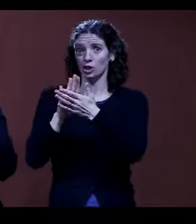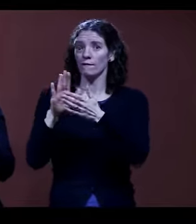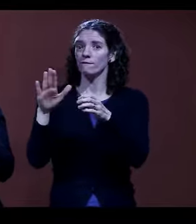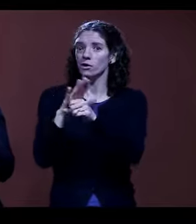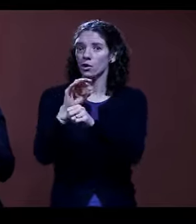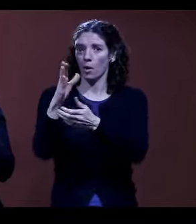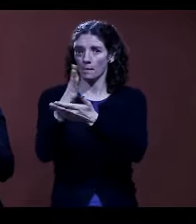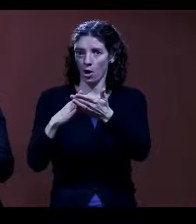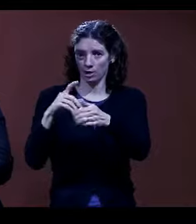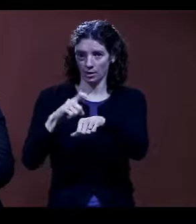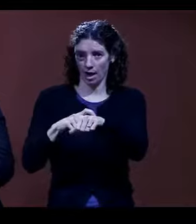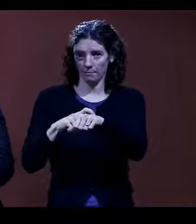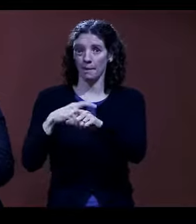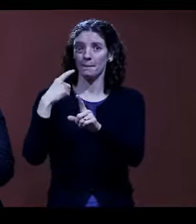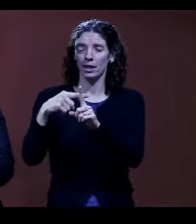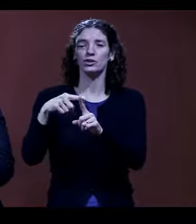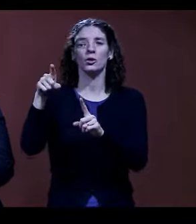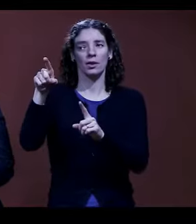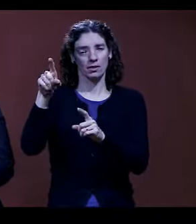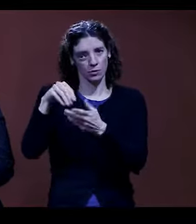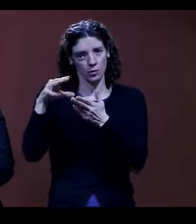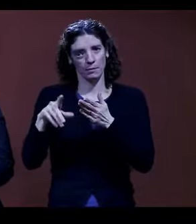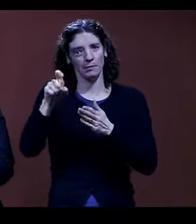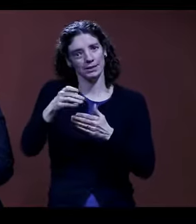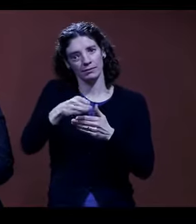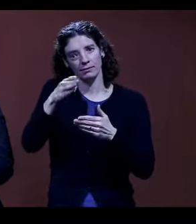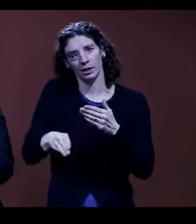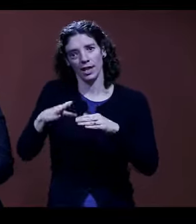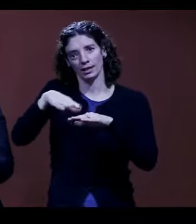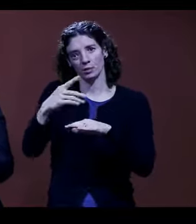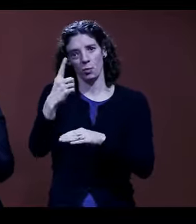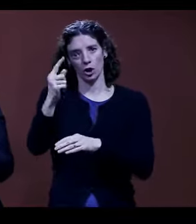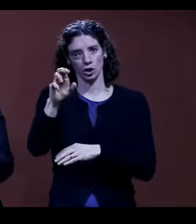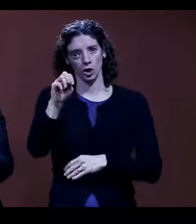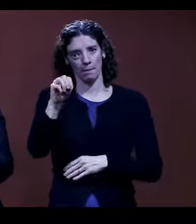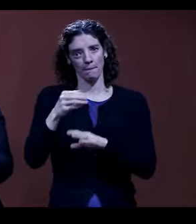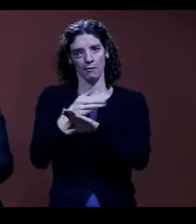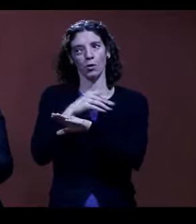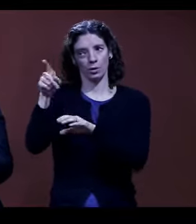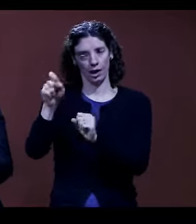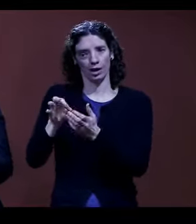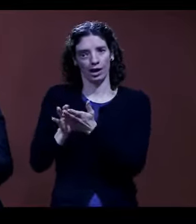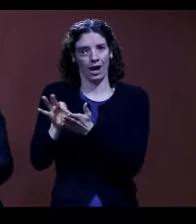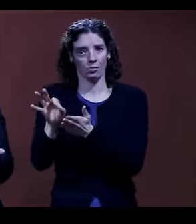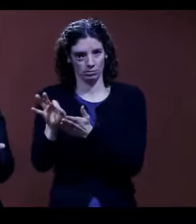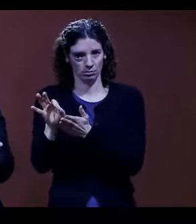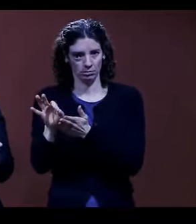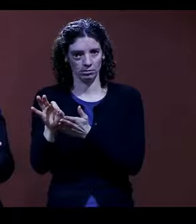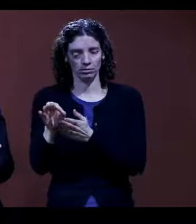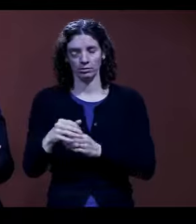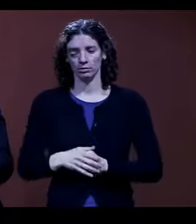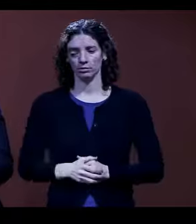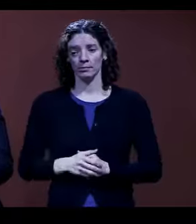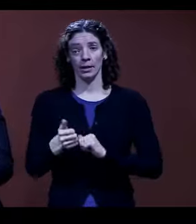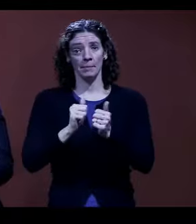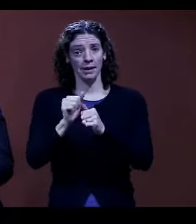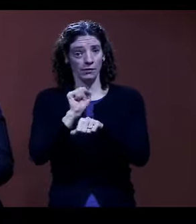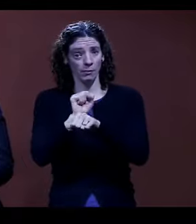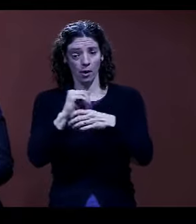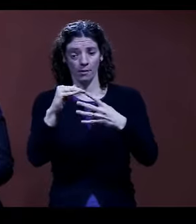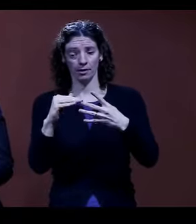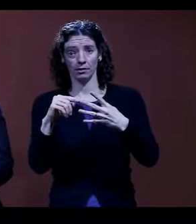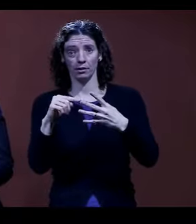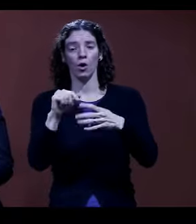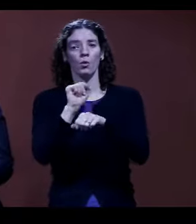college and completed at least 1 term. That's a really key piece. Competitive employment, working for pay at or